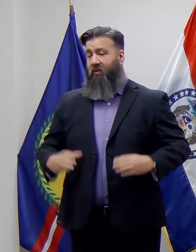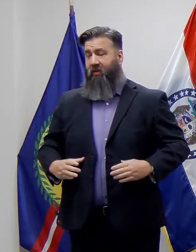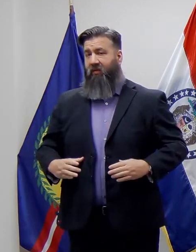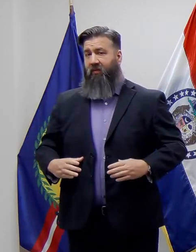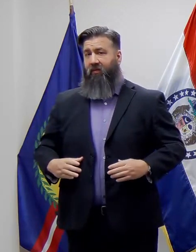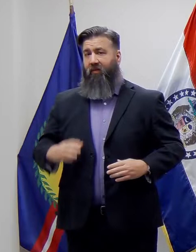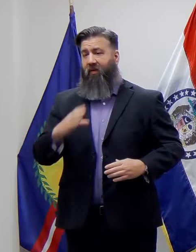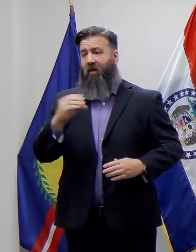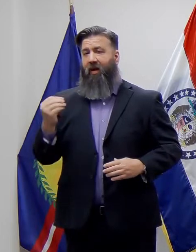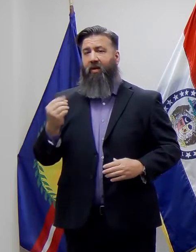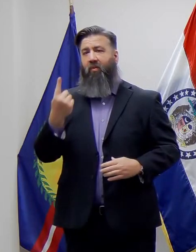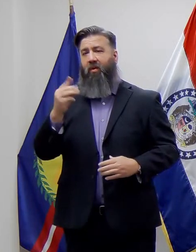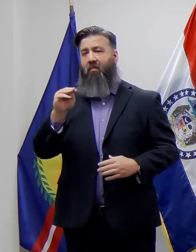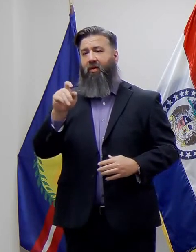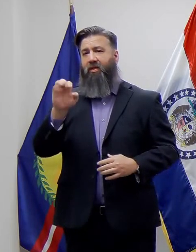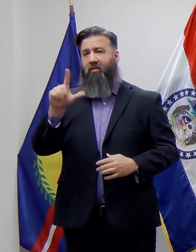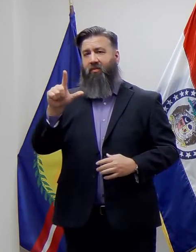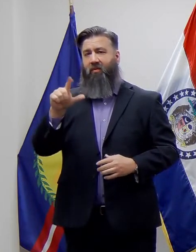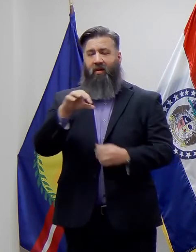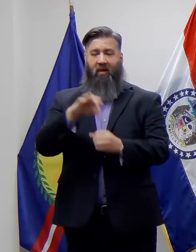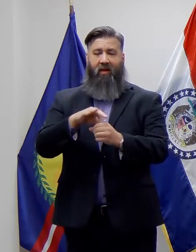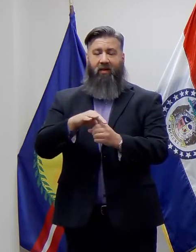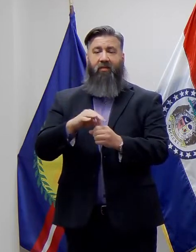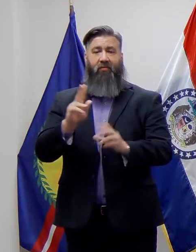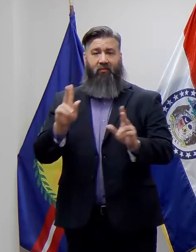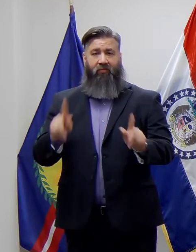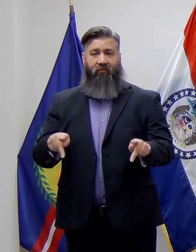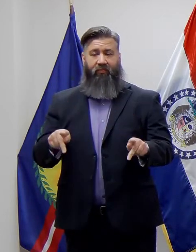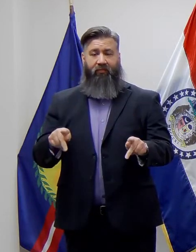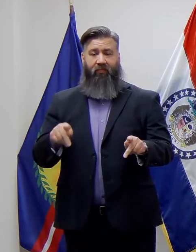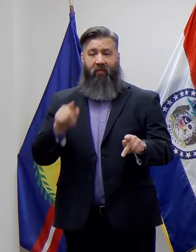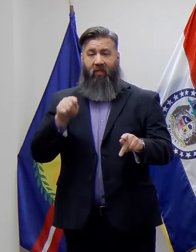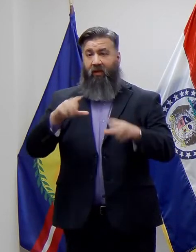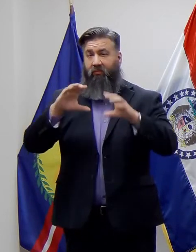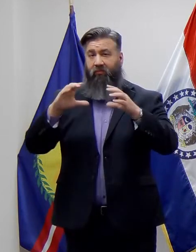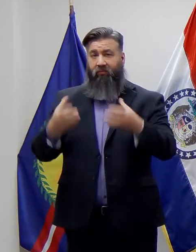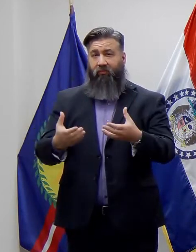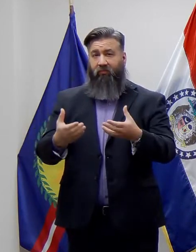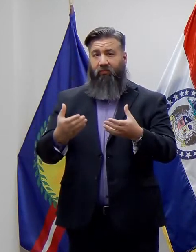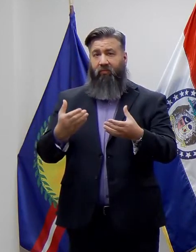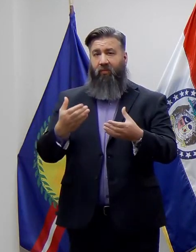municipal elected official. This